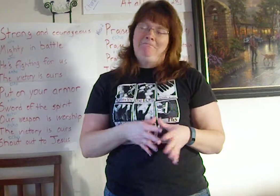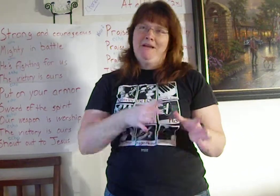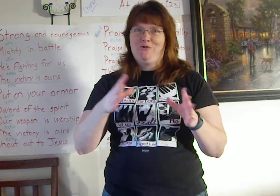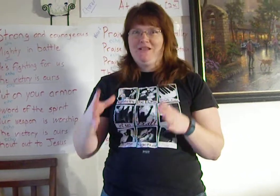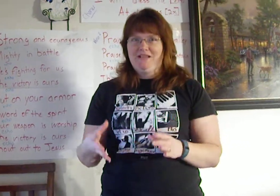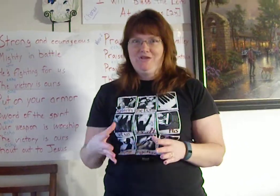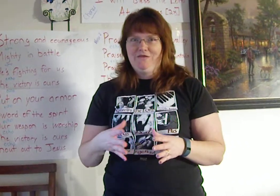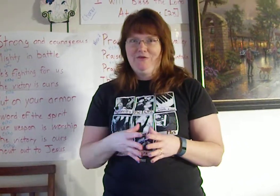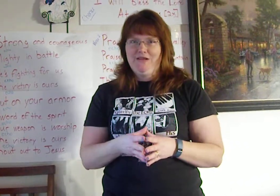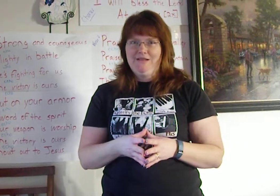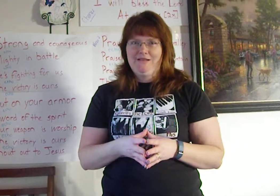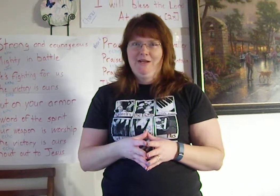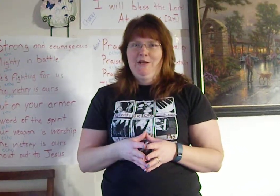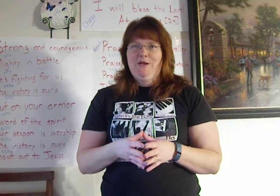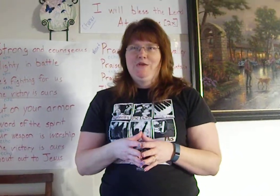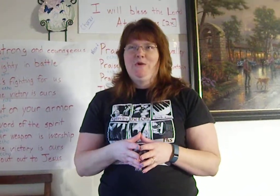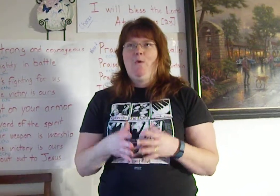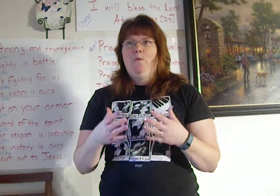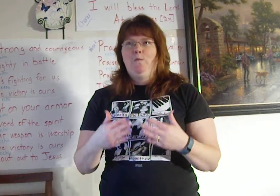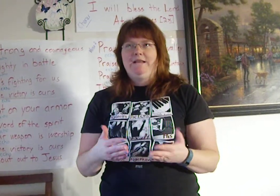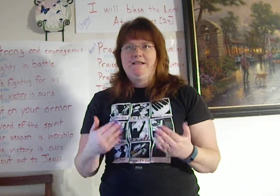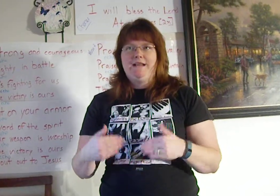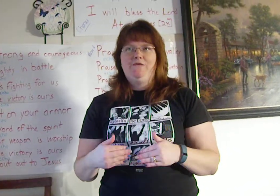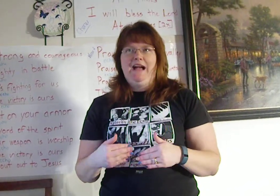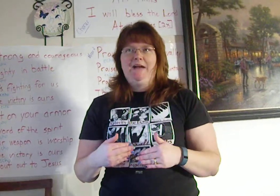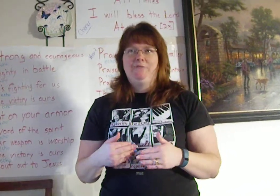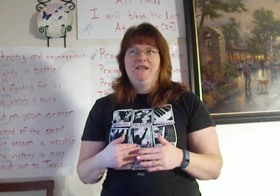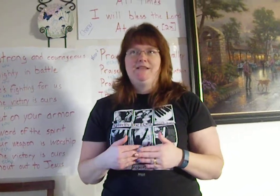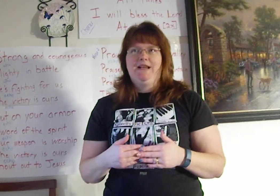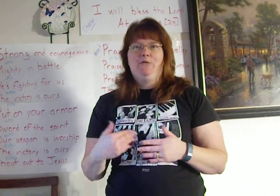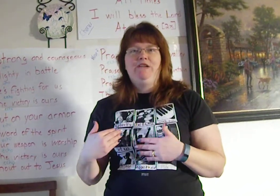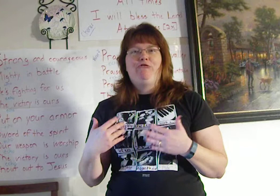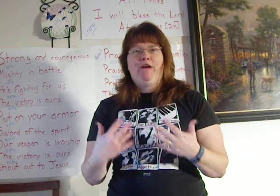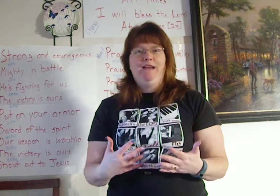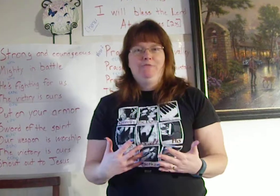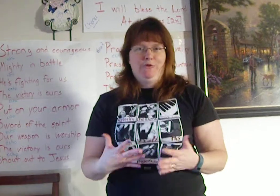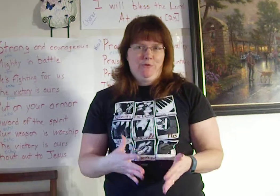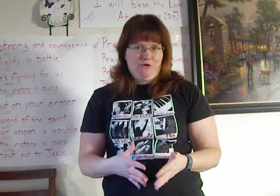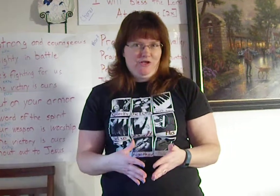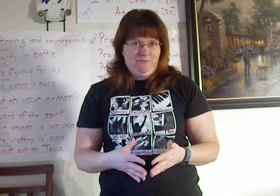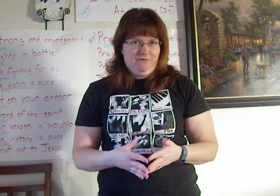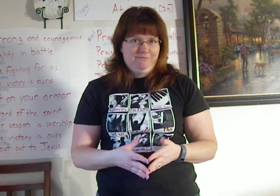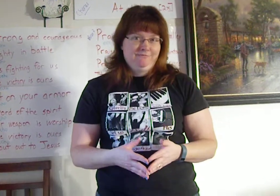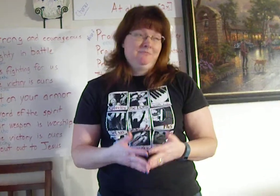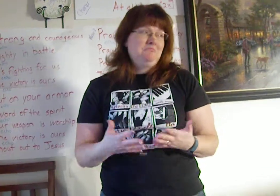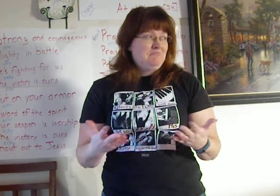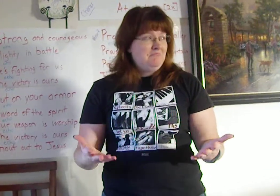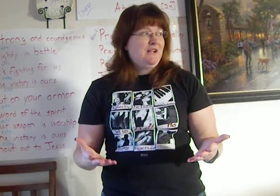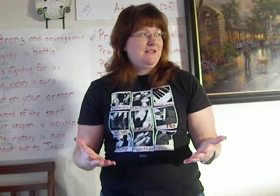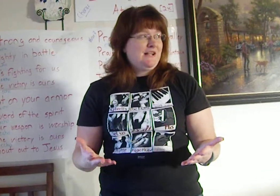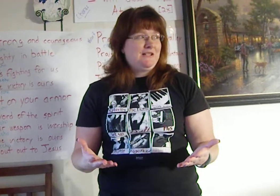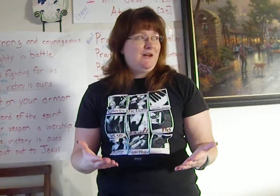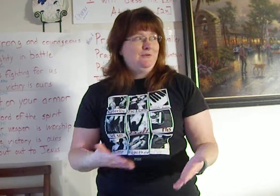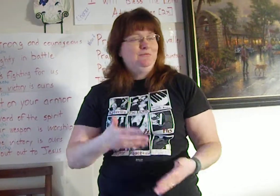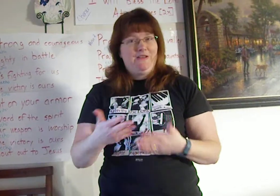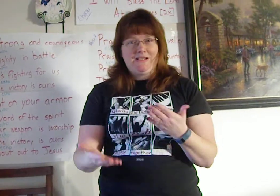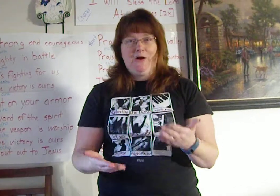a translation for this. So instead of that, we say we fight with worship, because that's how